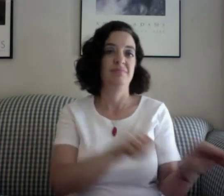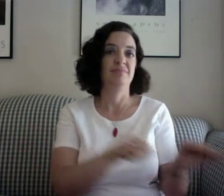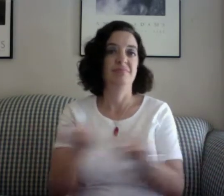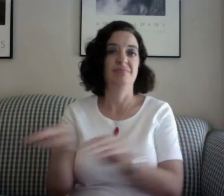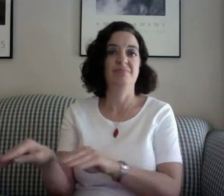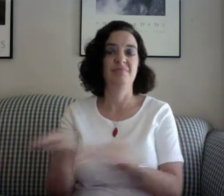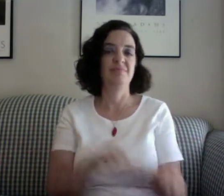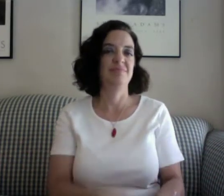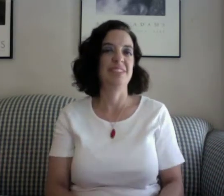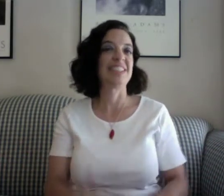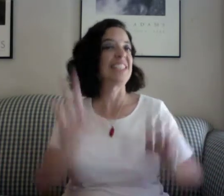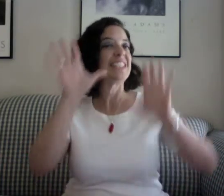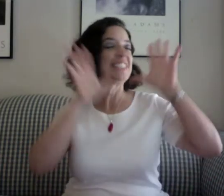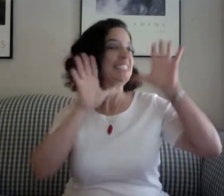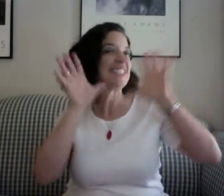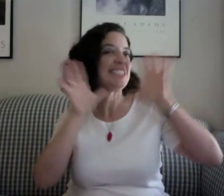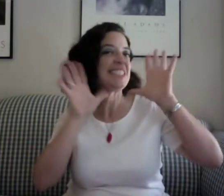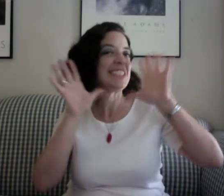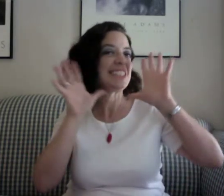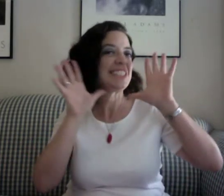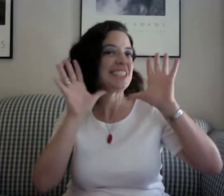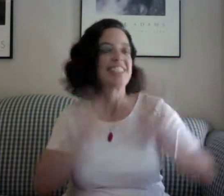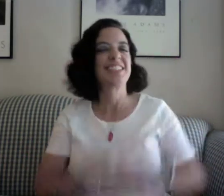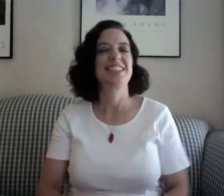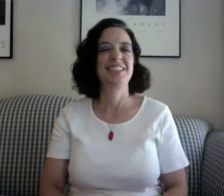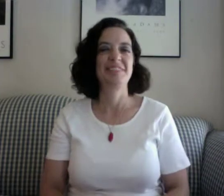movement, and facial expression.